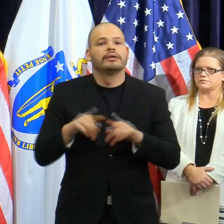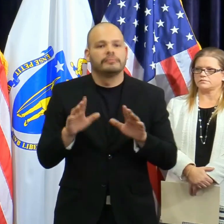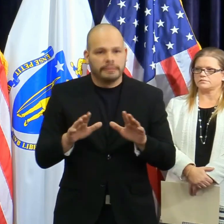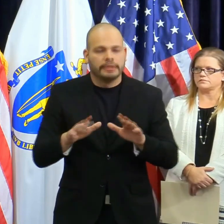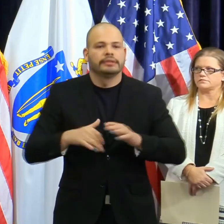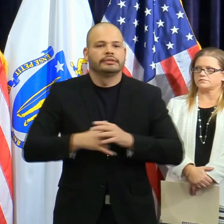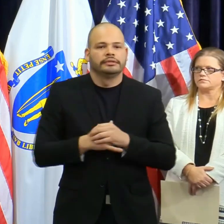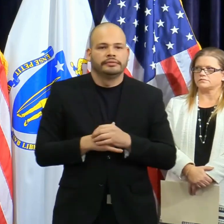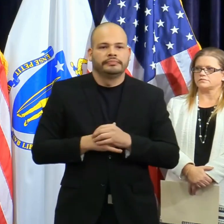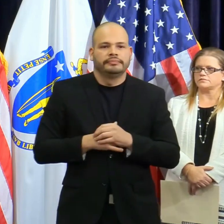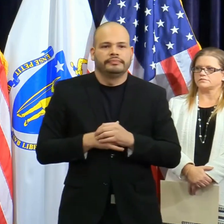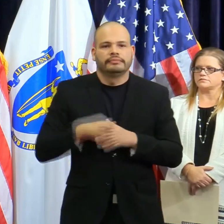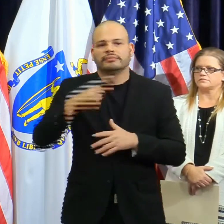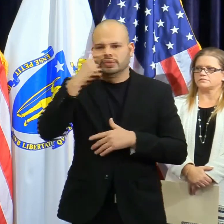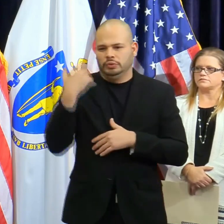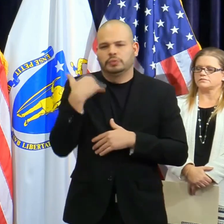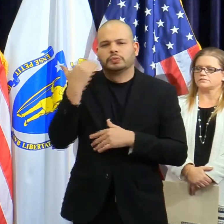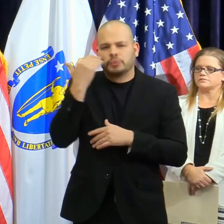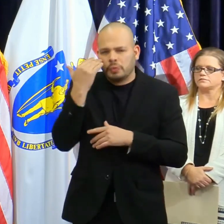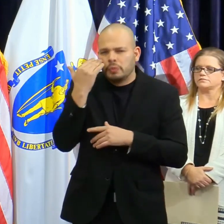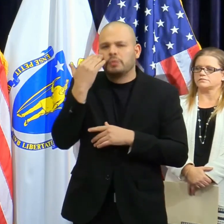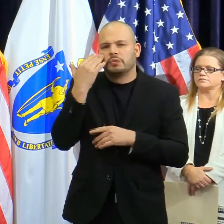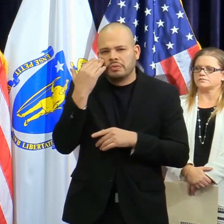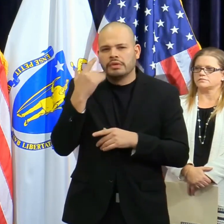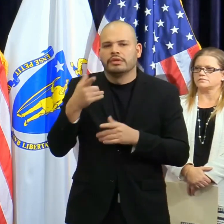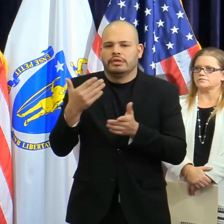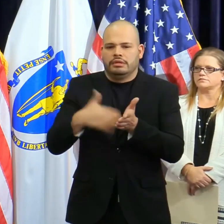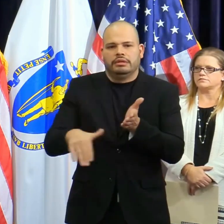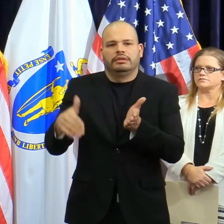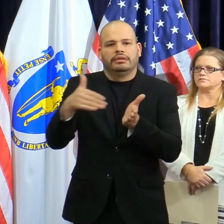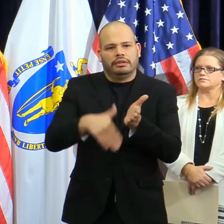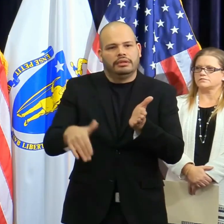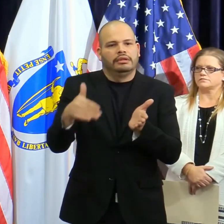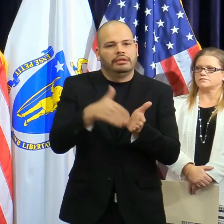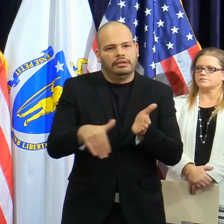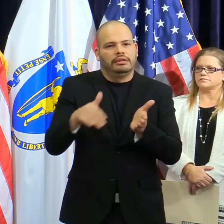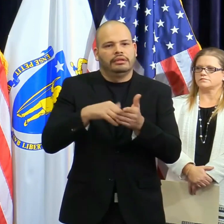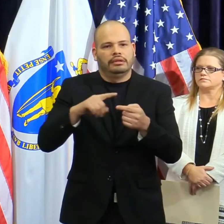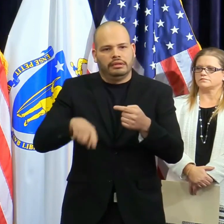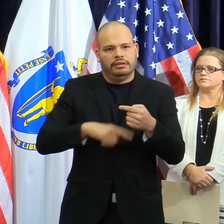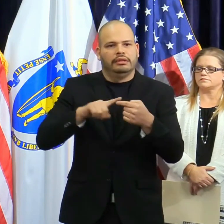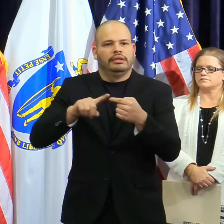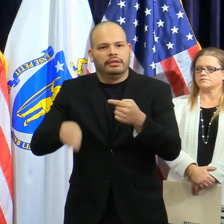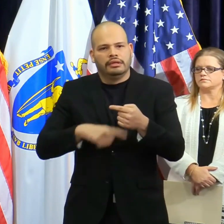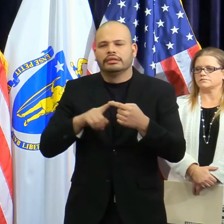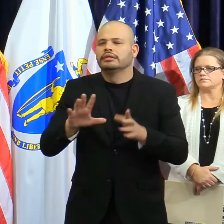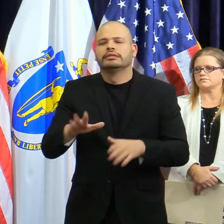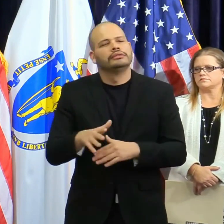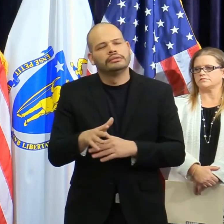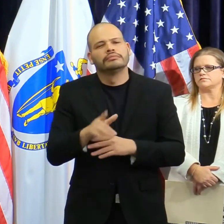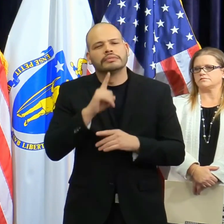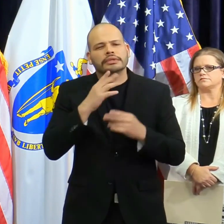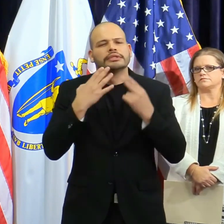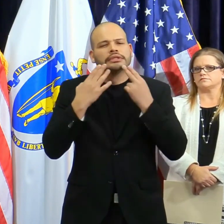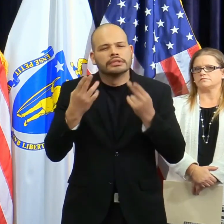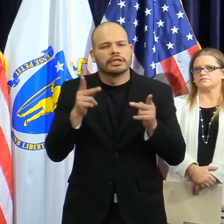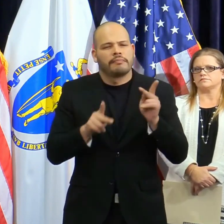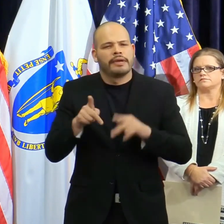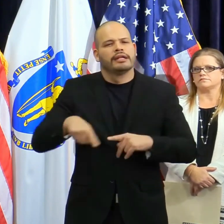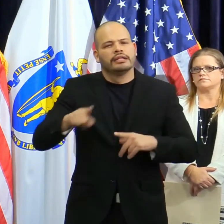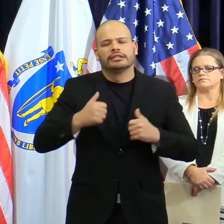their familiarity. Innocent people whose lives are being degraded and changed